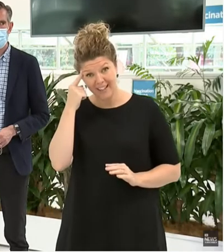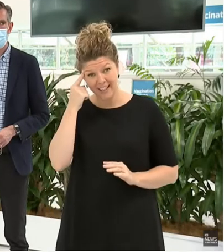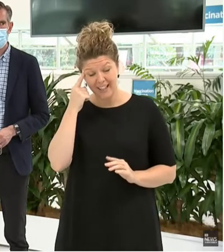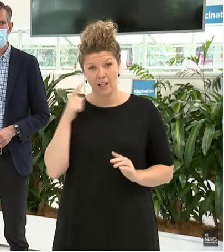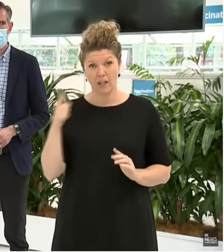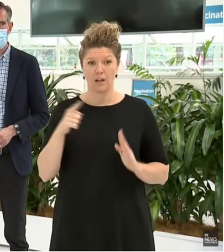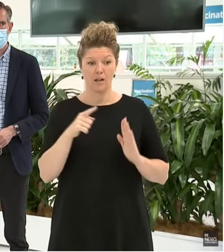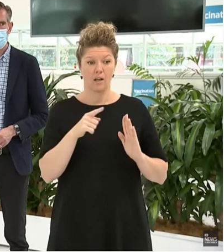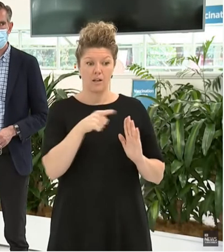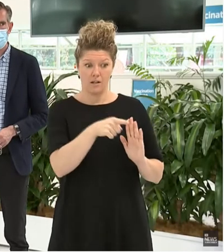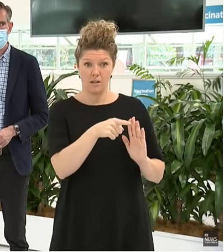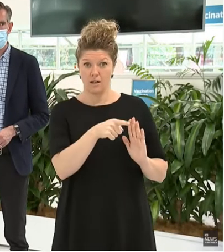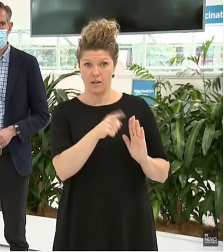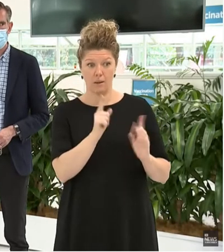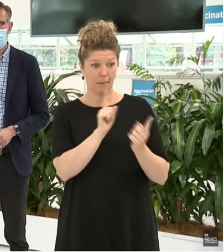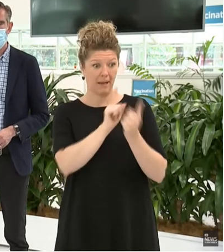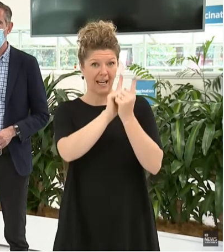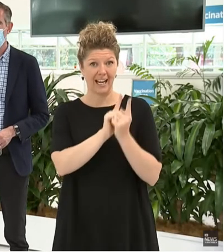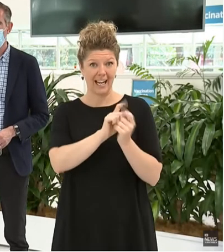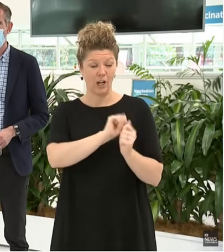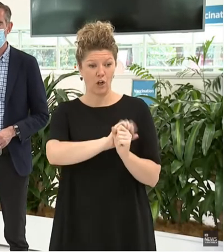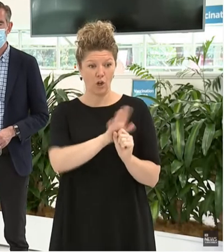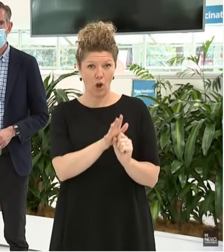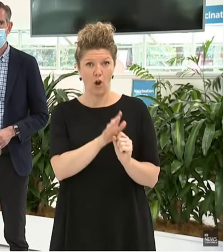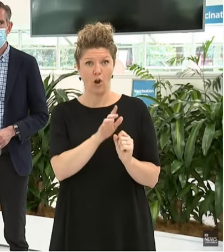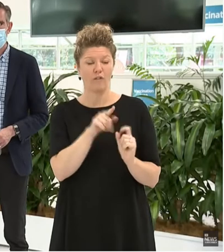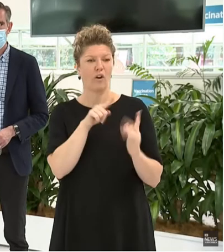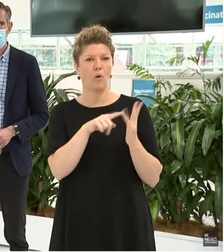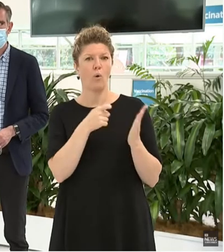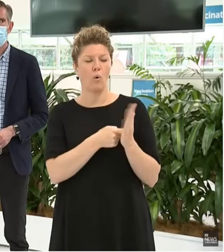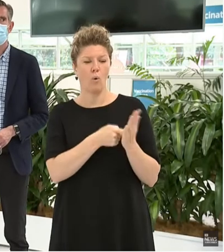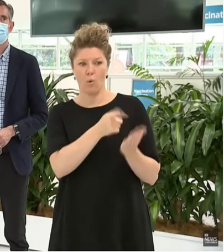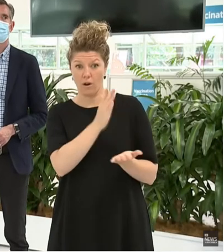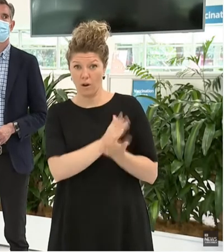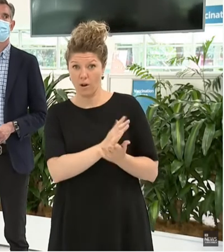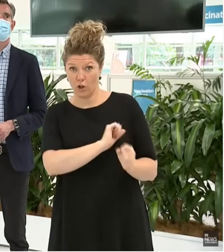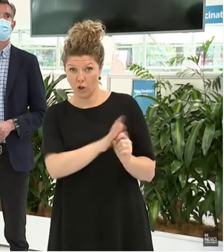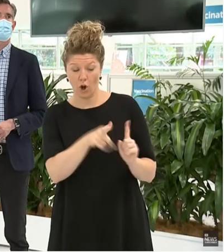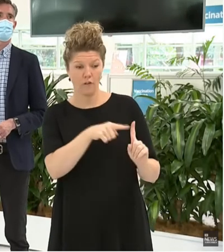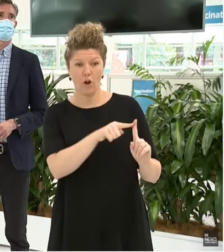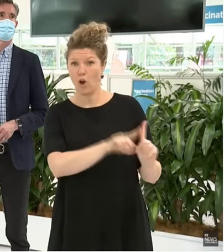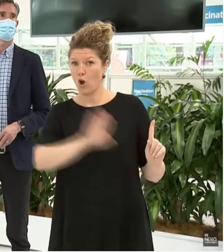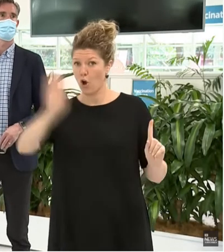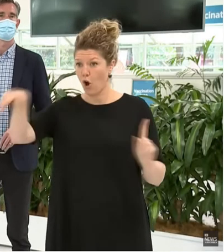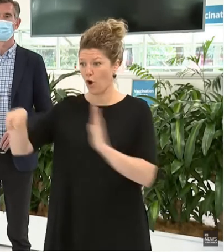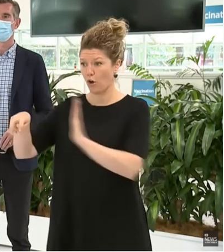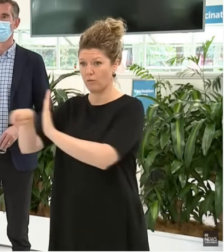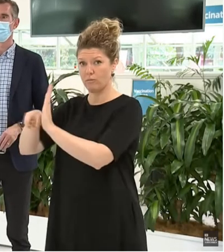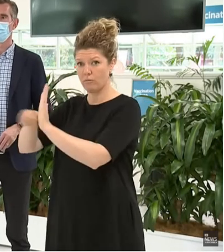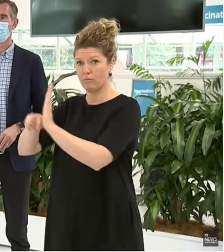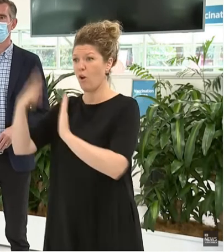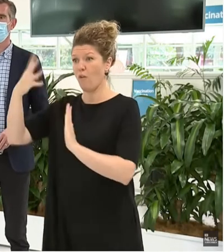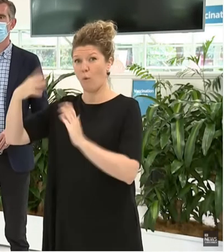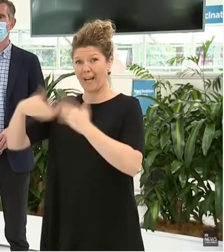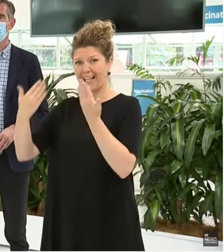cutting the isolation time for hospital staff below 10 days to address these